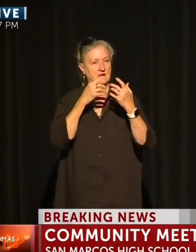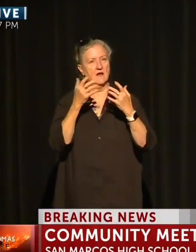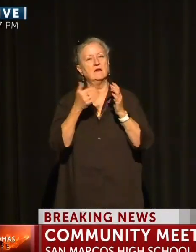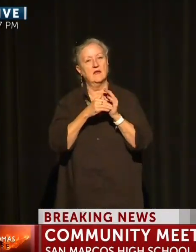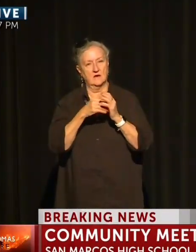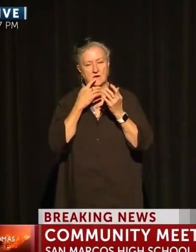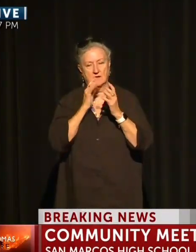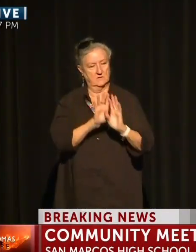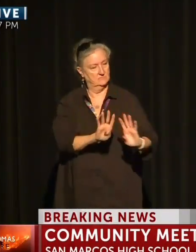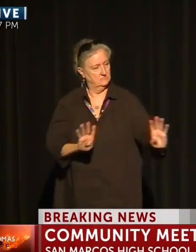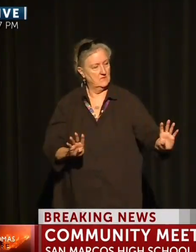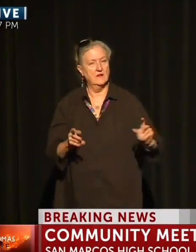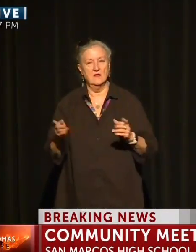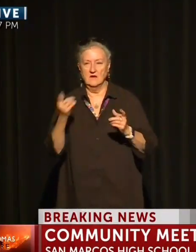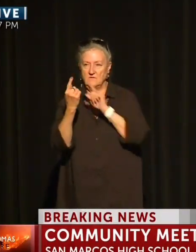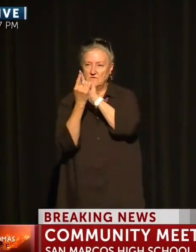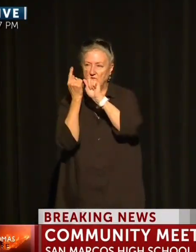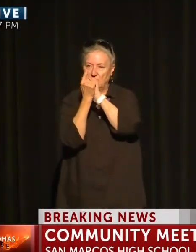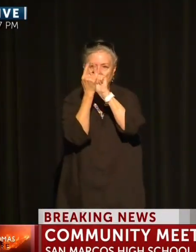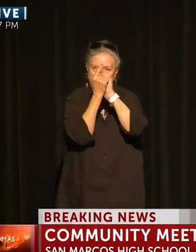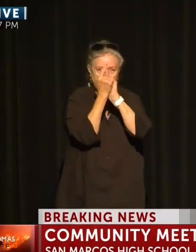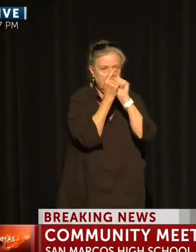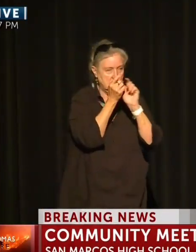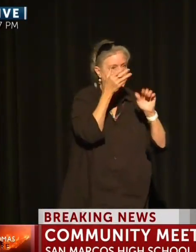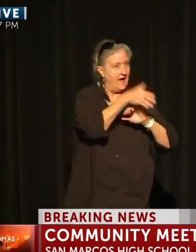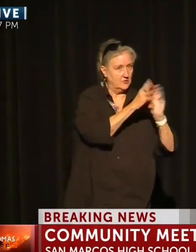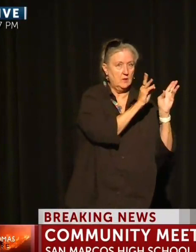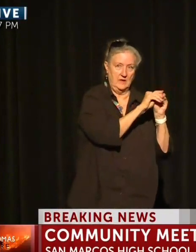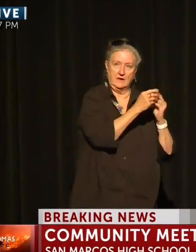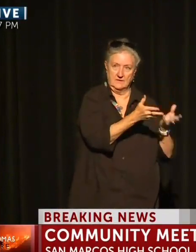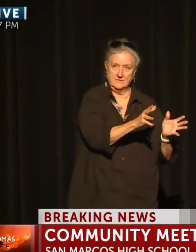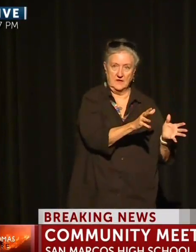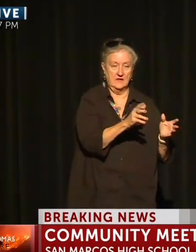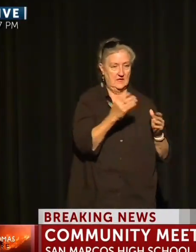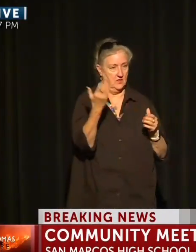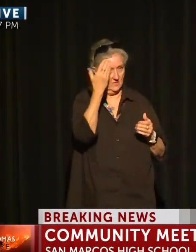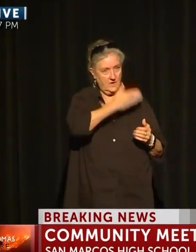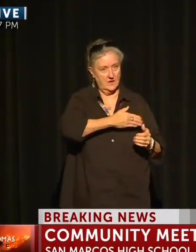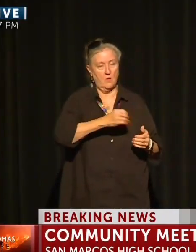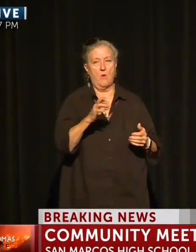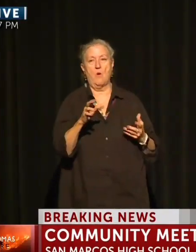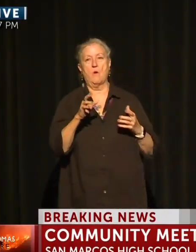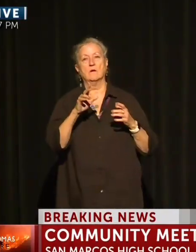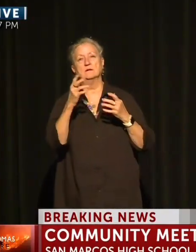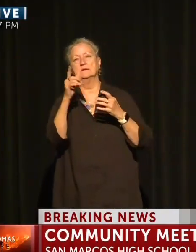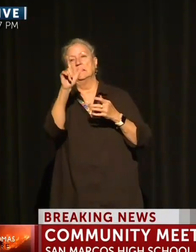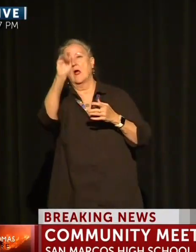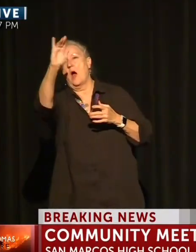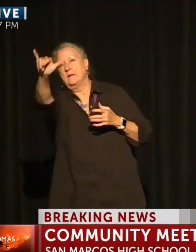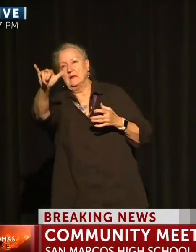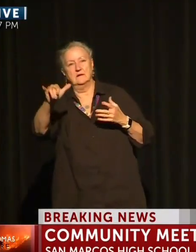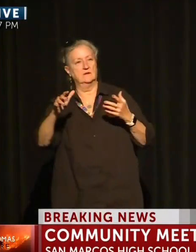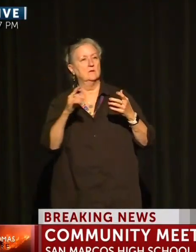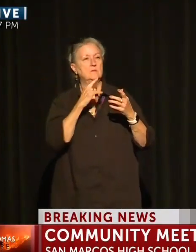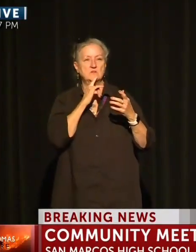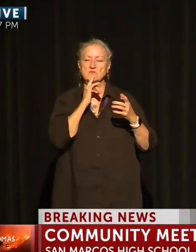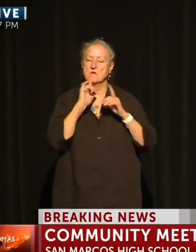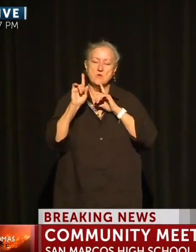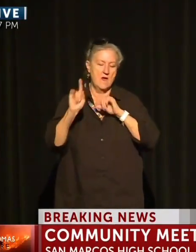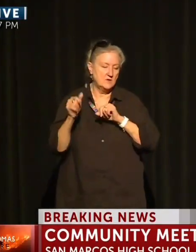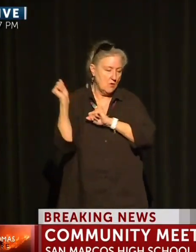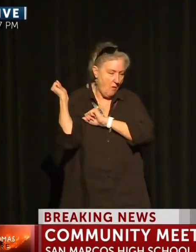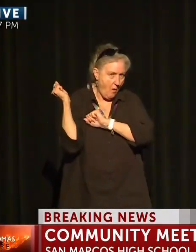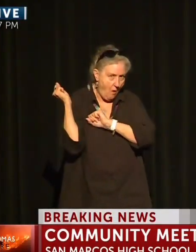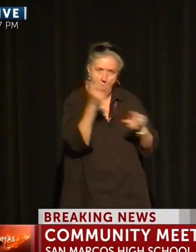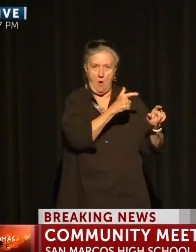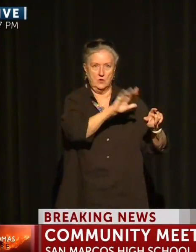again, we can break into our face-to-face one-on-one groups after the meeting, either down here in front of the stage or in the lobby, and we'll make sure you get all your questions